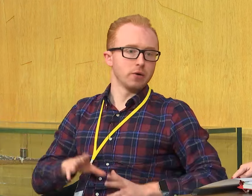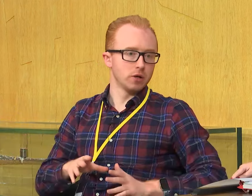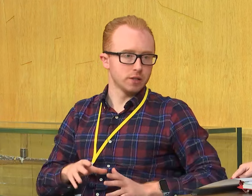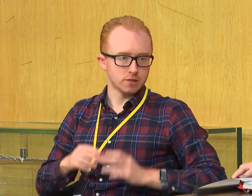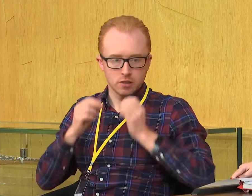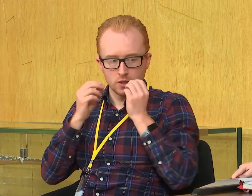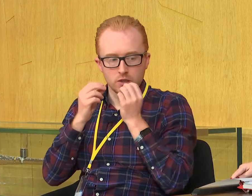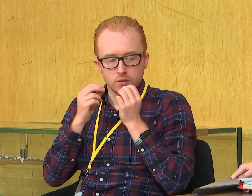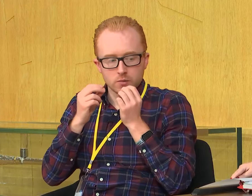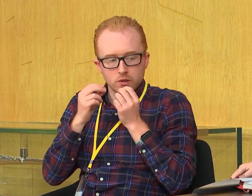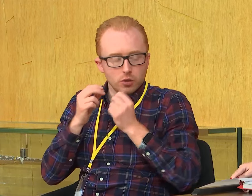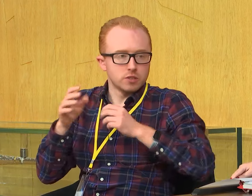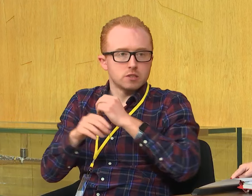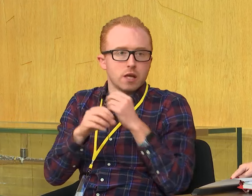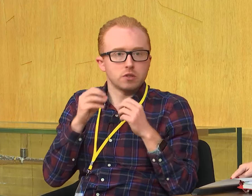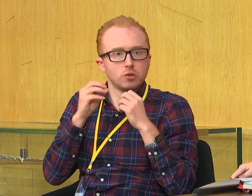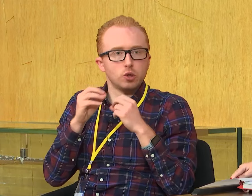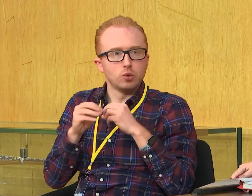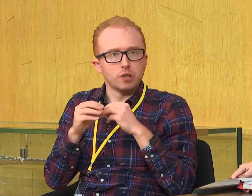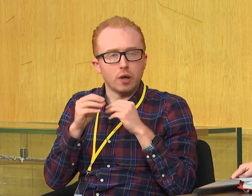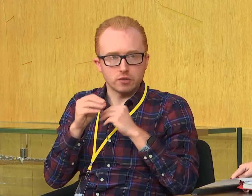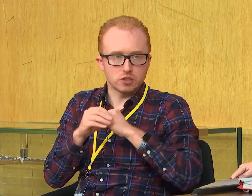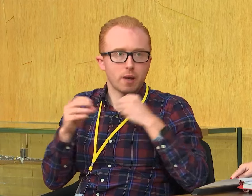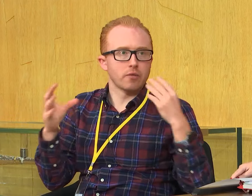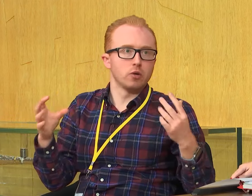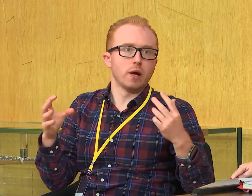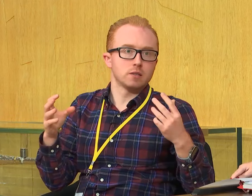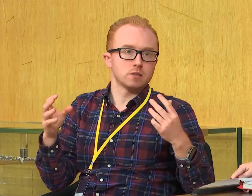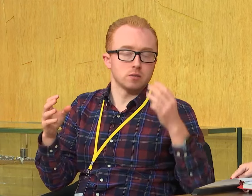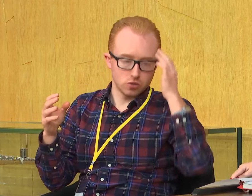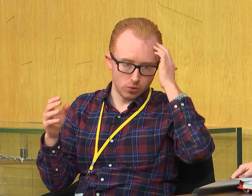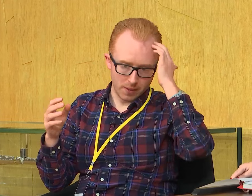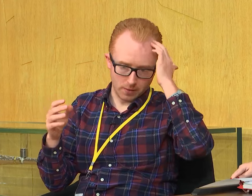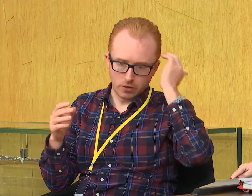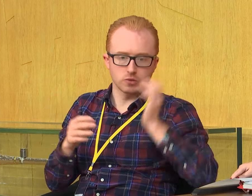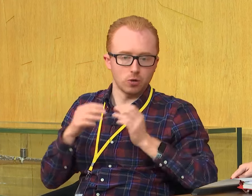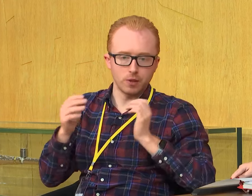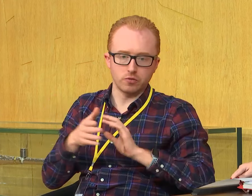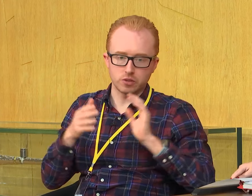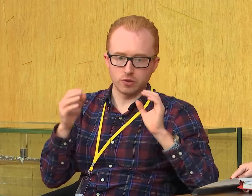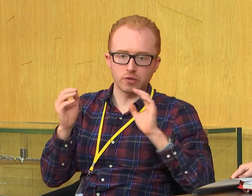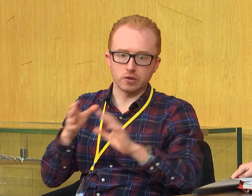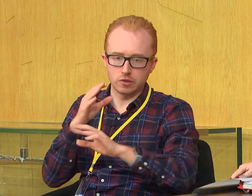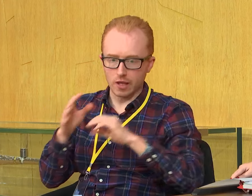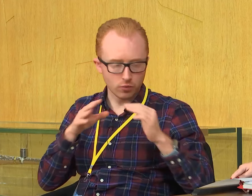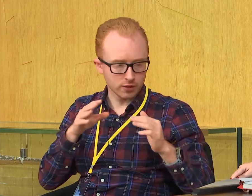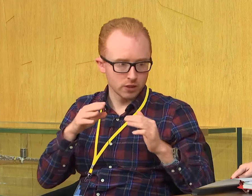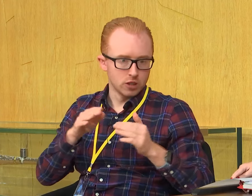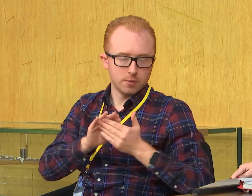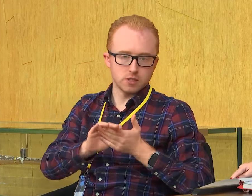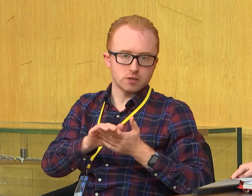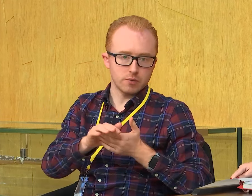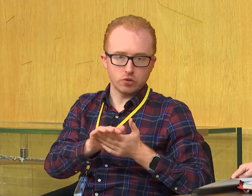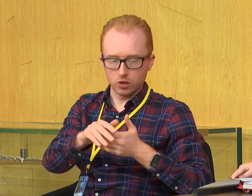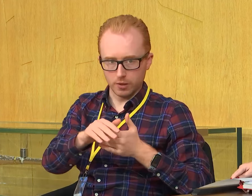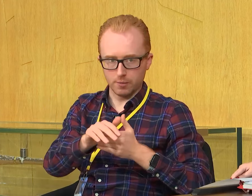a wider audience. You essentially have to you have to expand the horizons. So, I mean, you can talk about it obviously within the network.